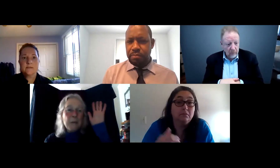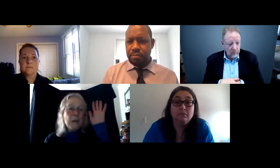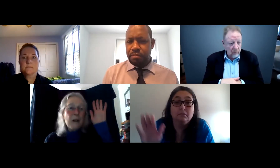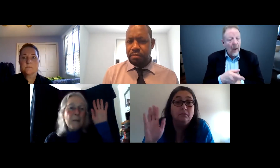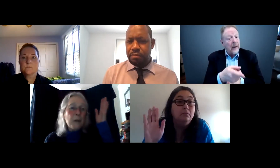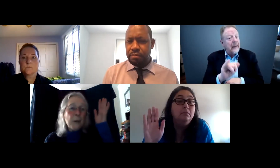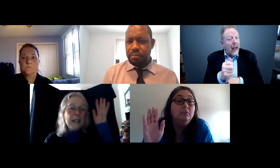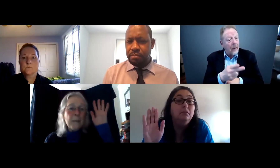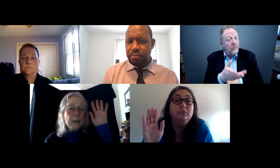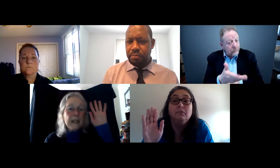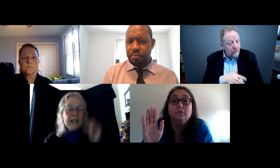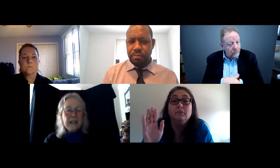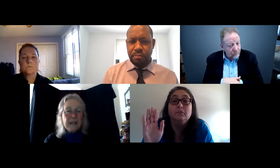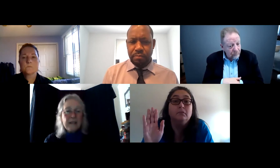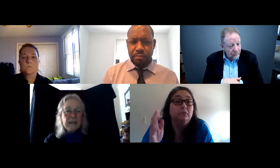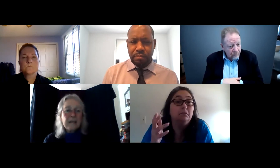Dan?